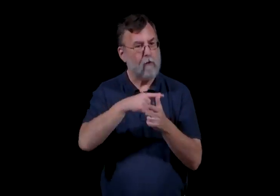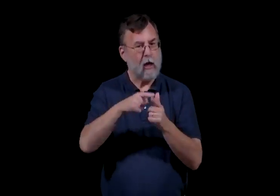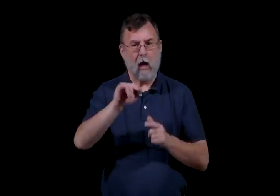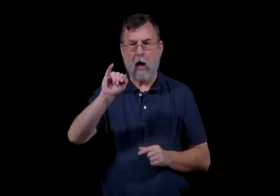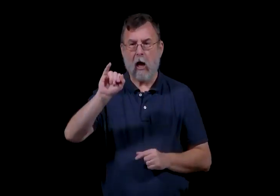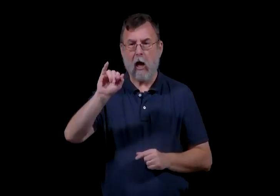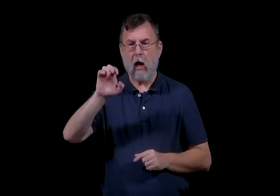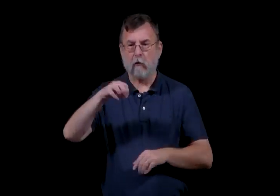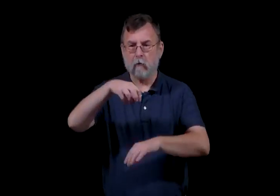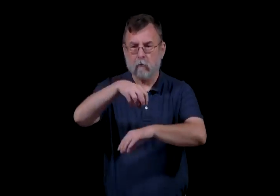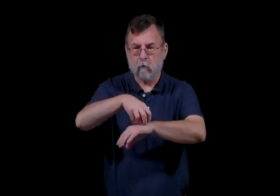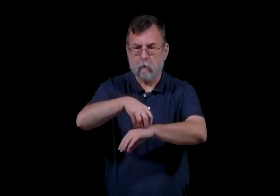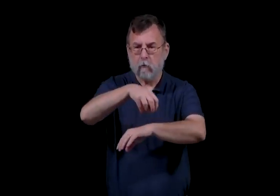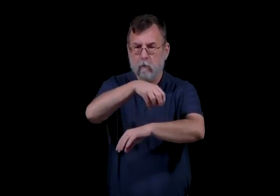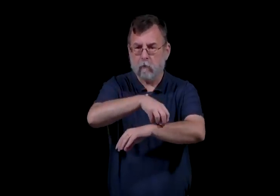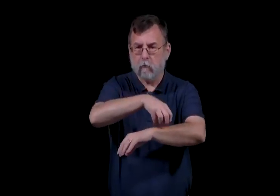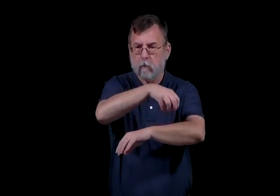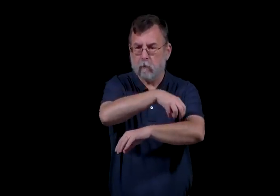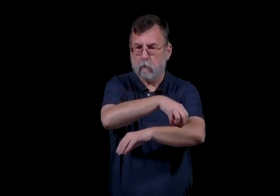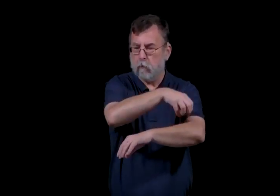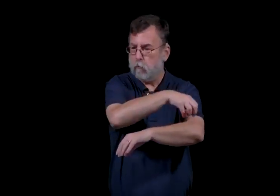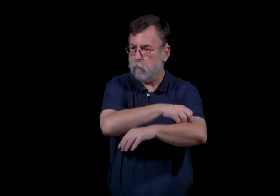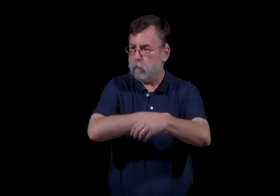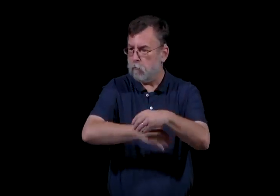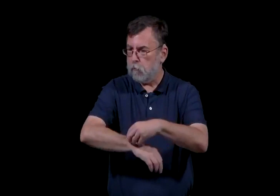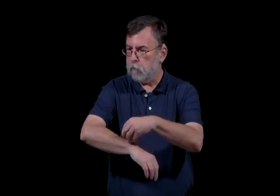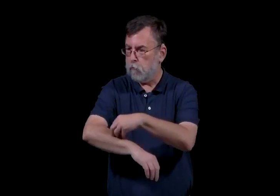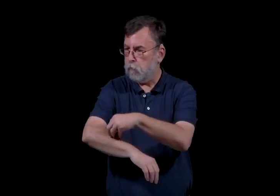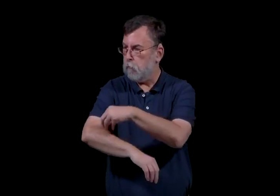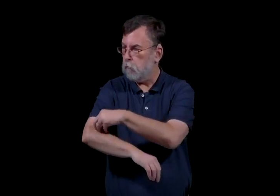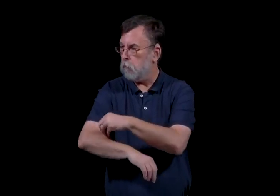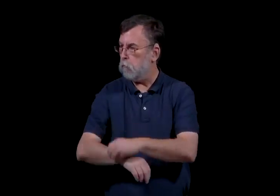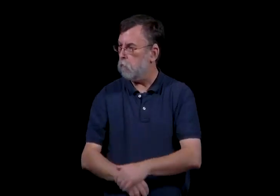on the bites, and then ice on top of that.